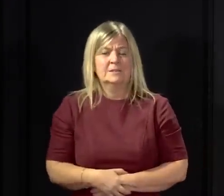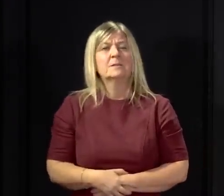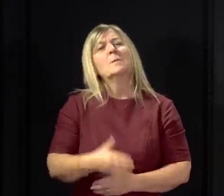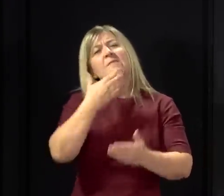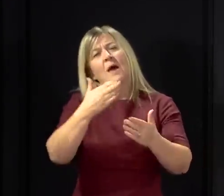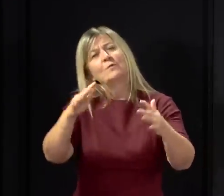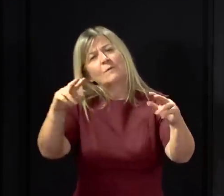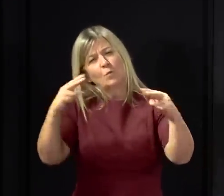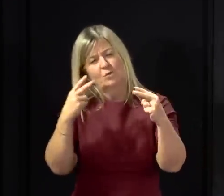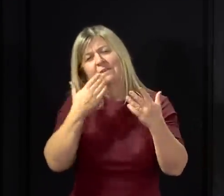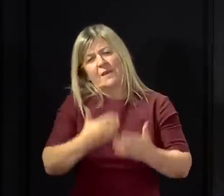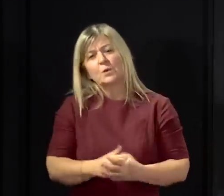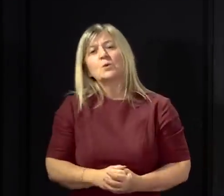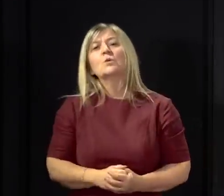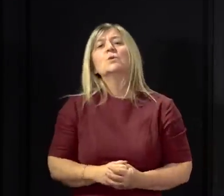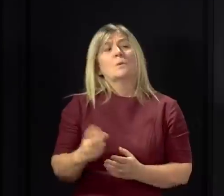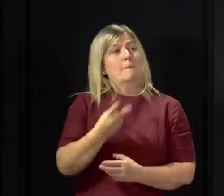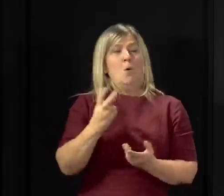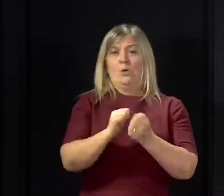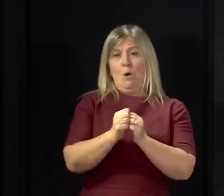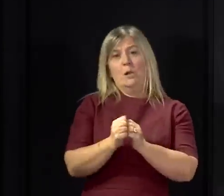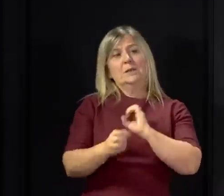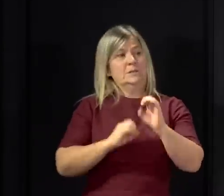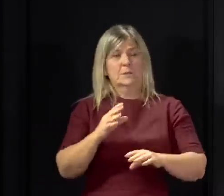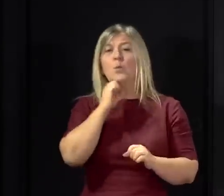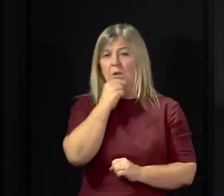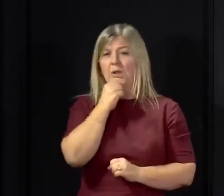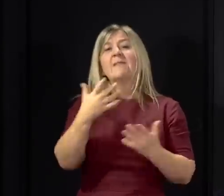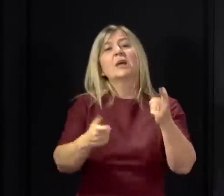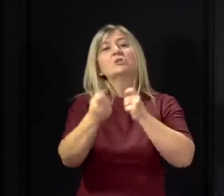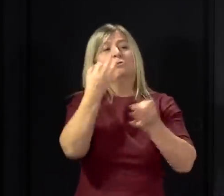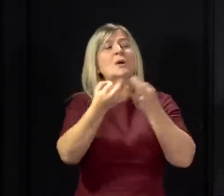a few words, then the National Clinical Director, and then we are going to take some questions from journalists as normal.